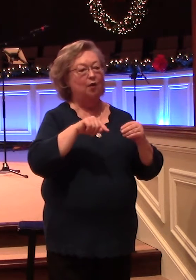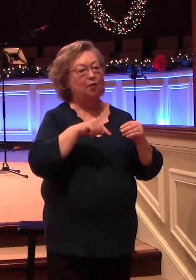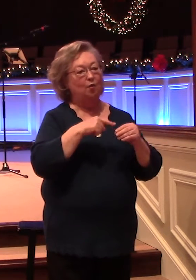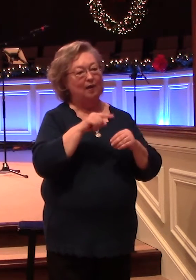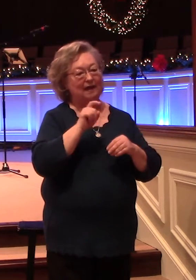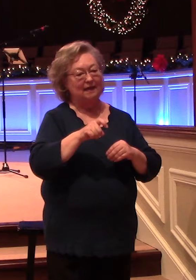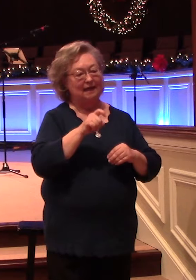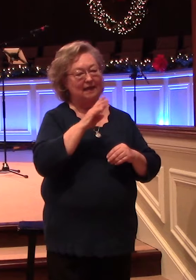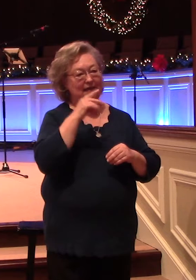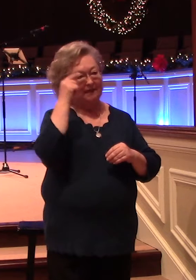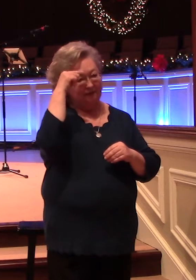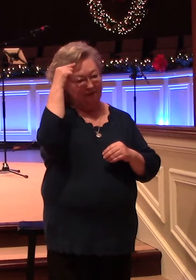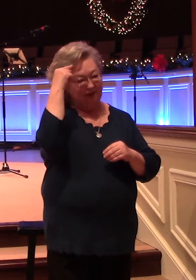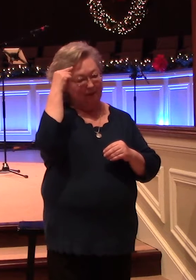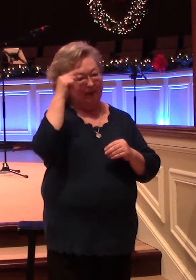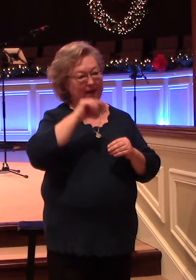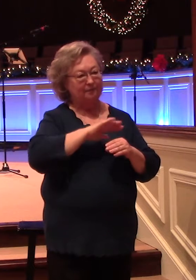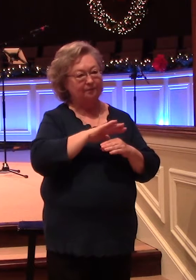one's neighbor."